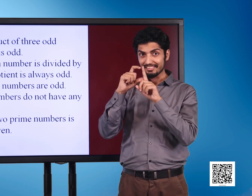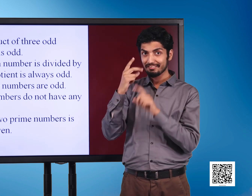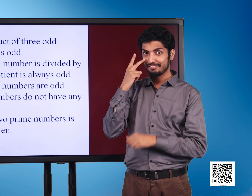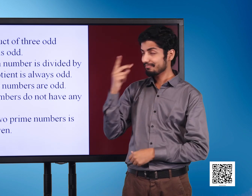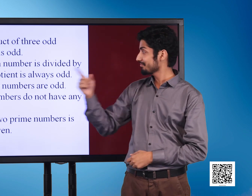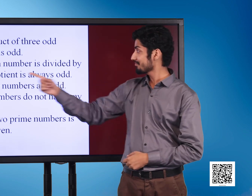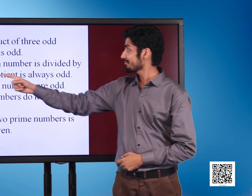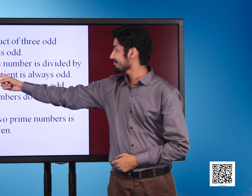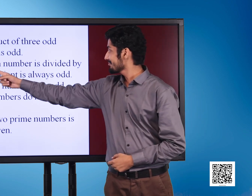D.